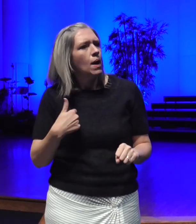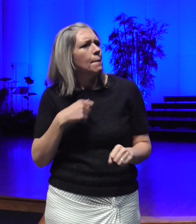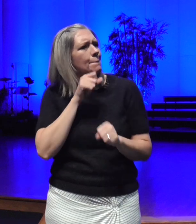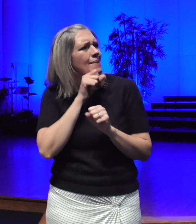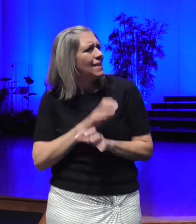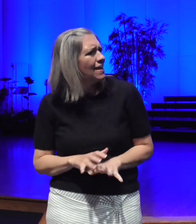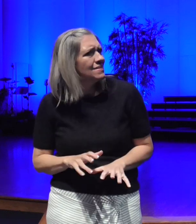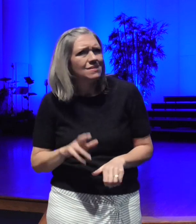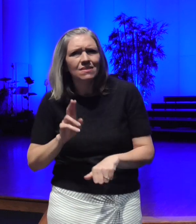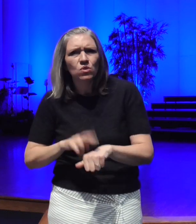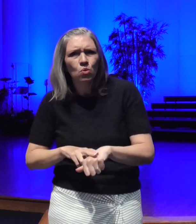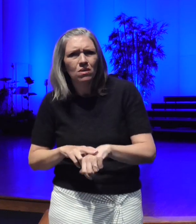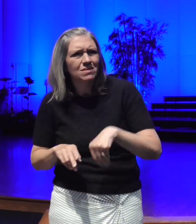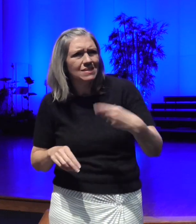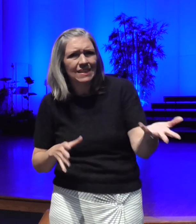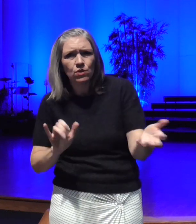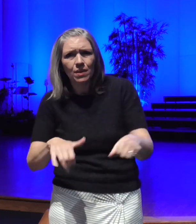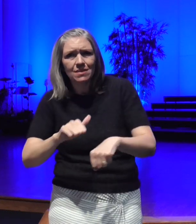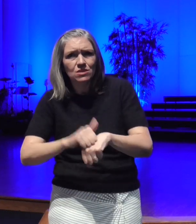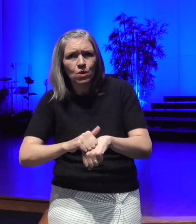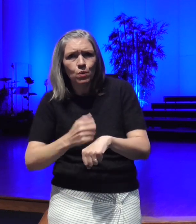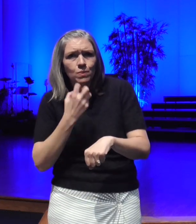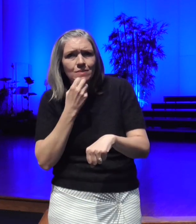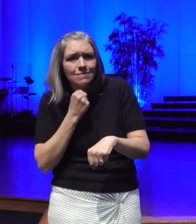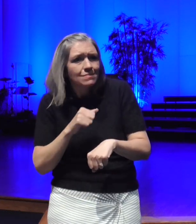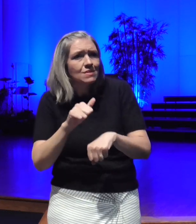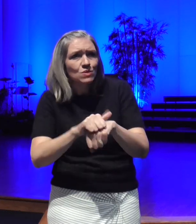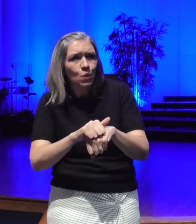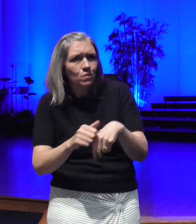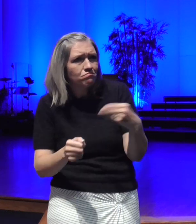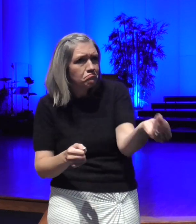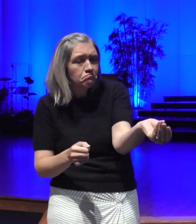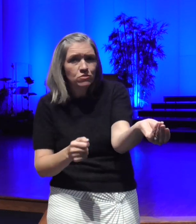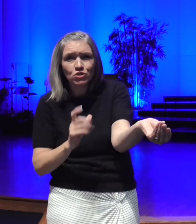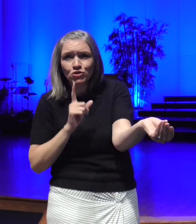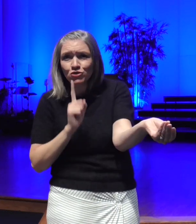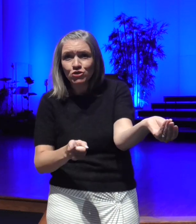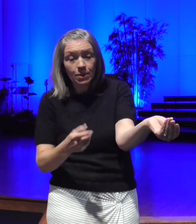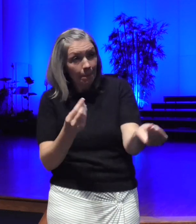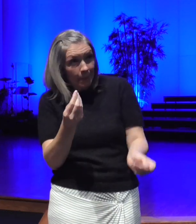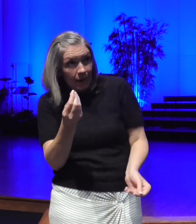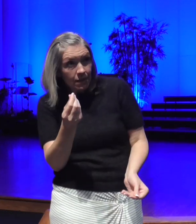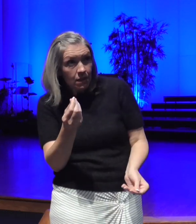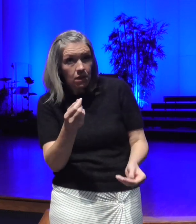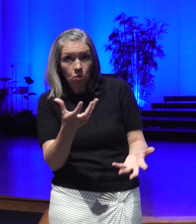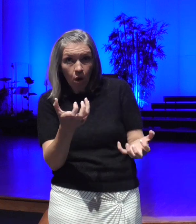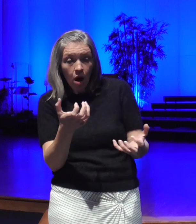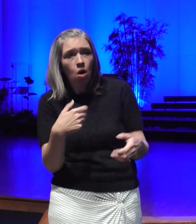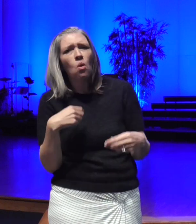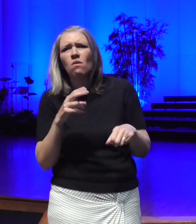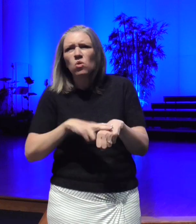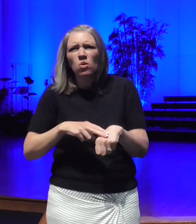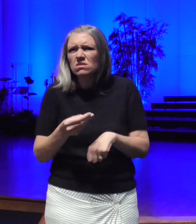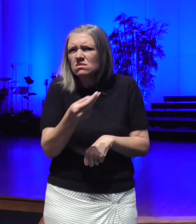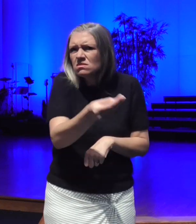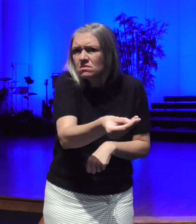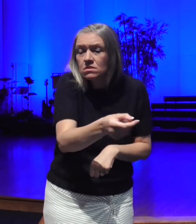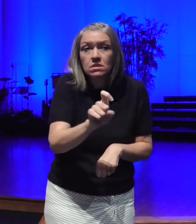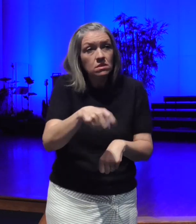Of course you can have that stone. Here you go. Oh, you want some money? Of course I'm happy to give. Oh, you need some